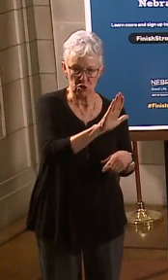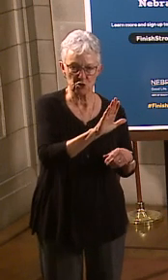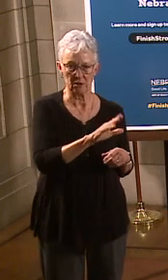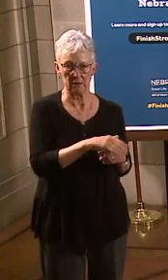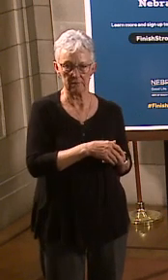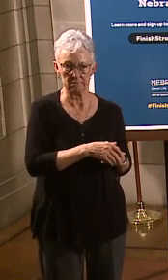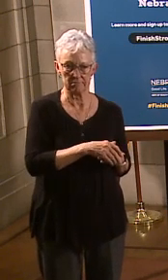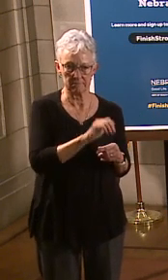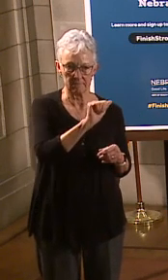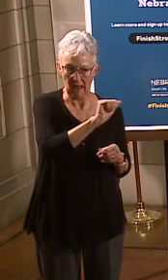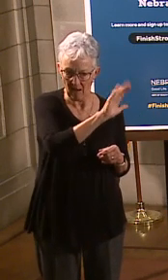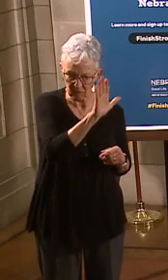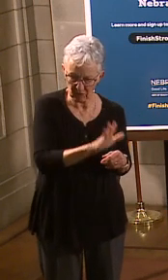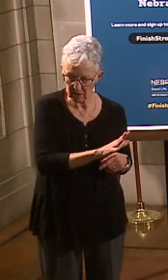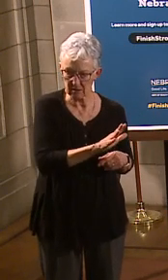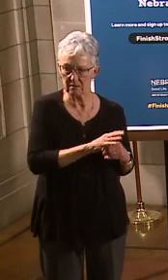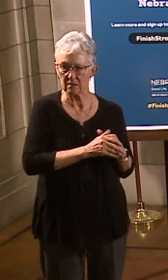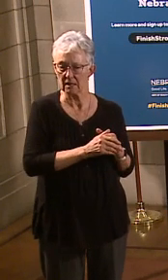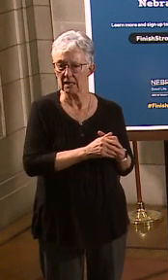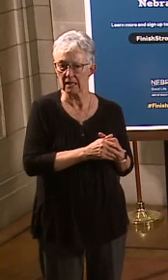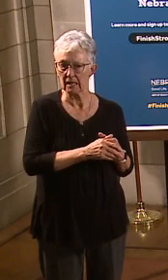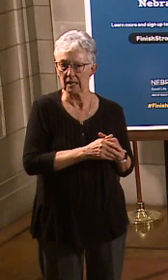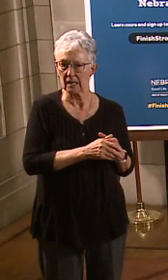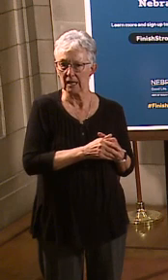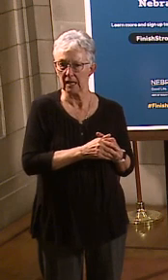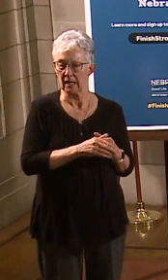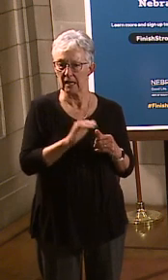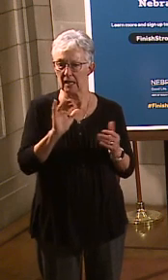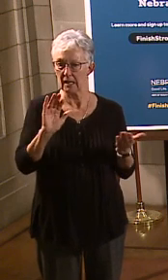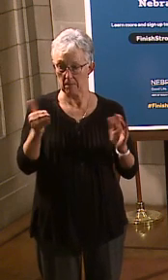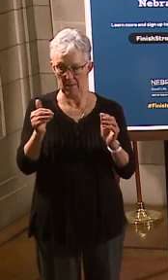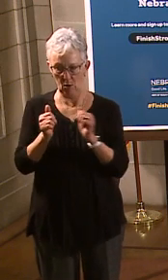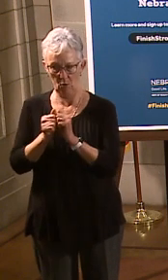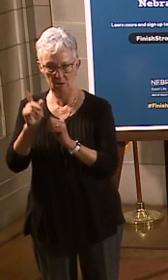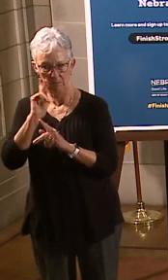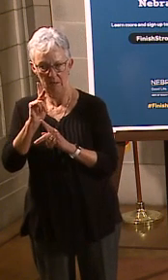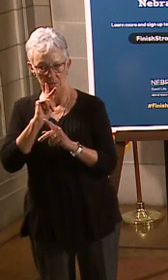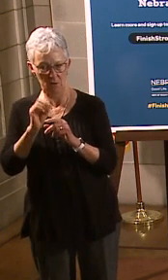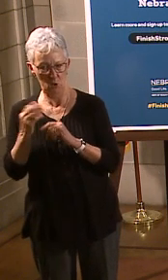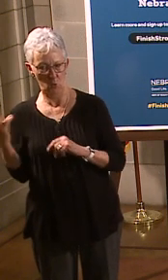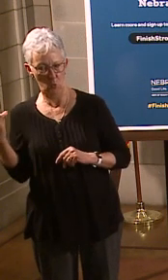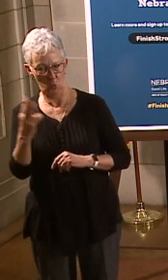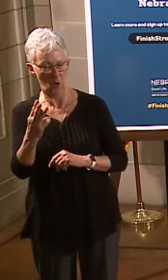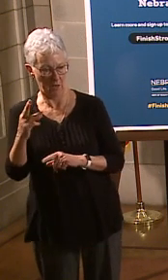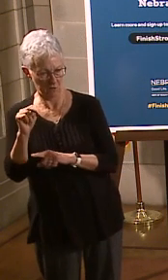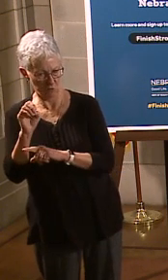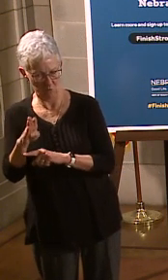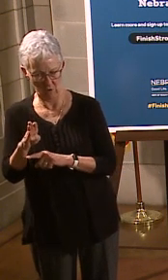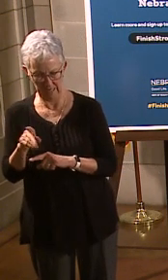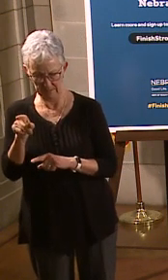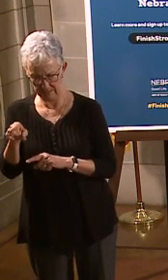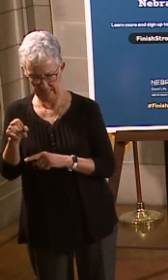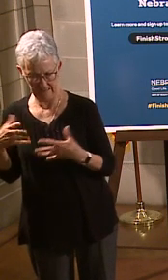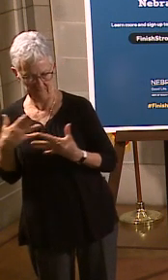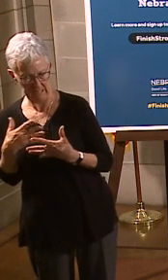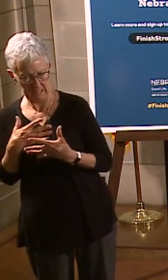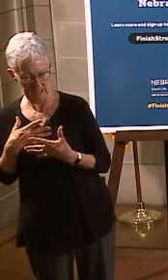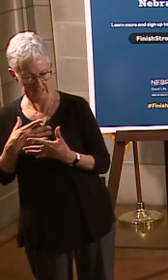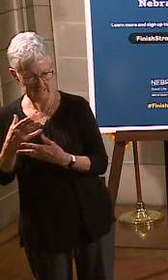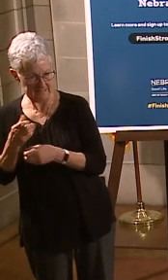minority populations compared to others in the panhandle? We at DHHS did do a survey. It